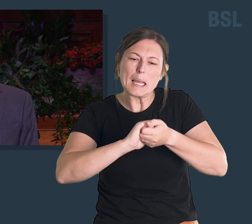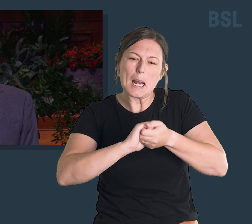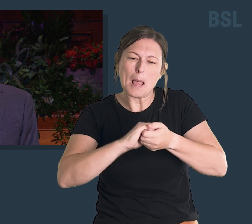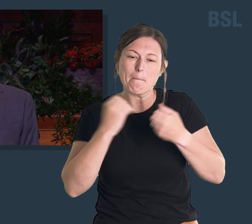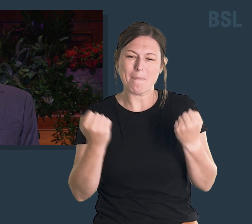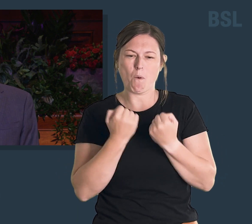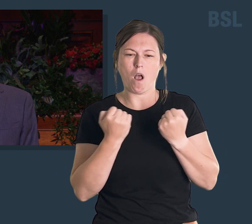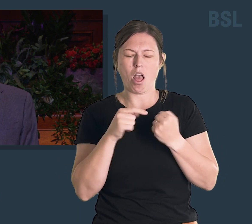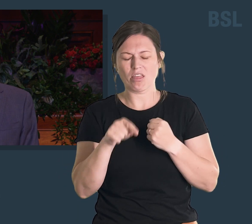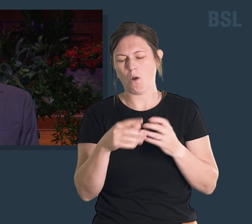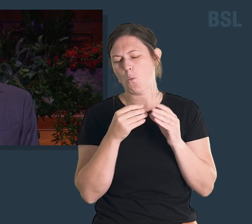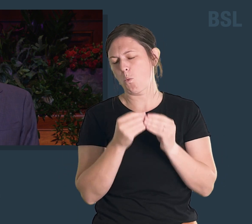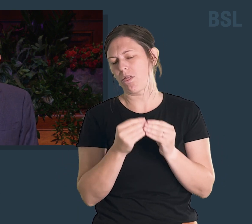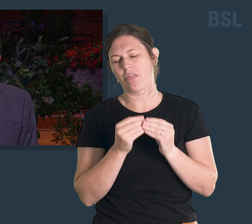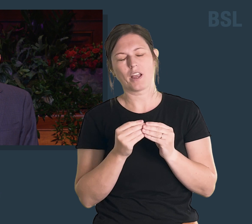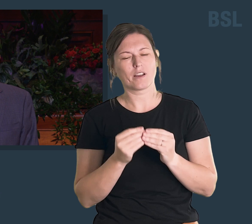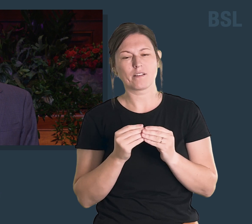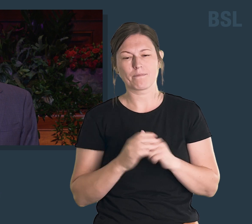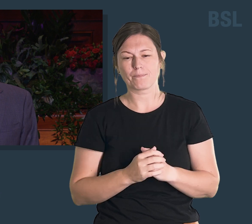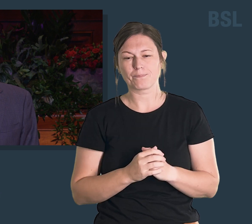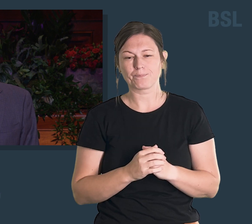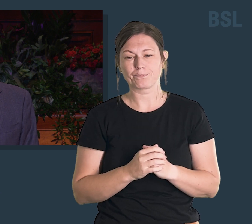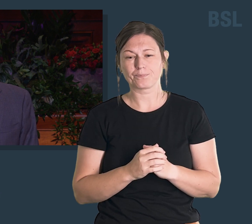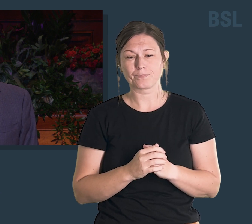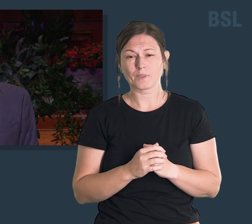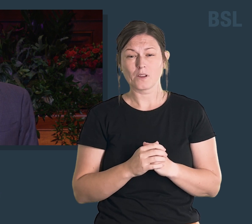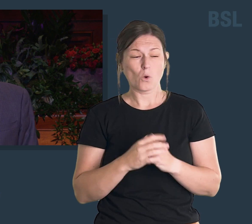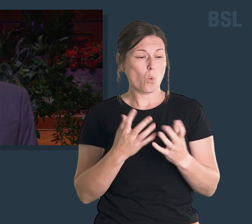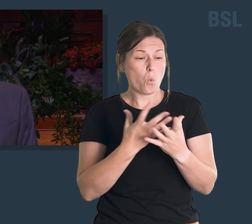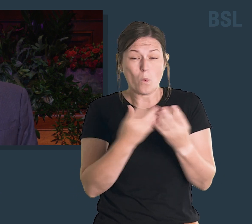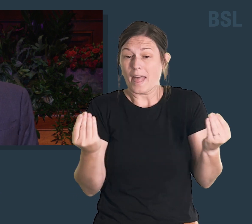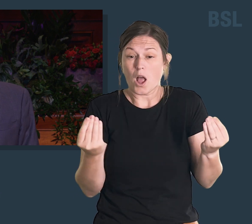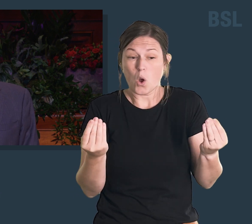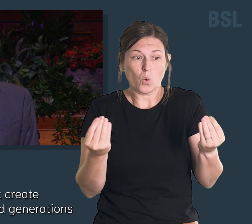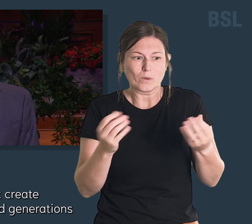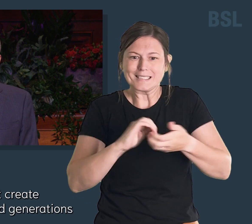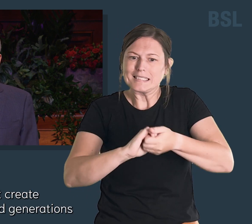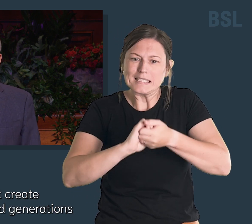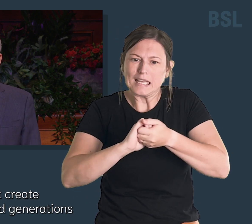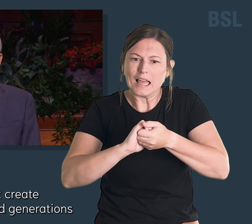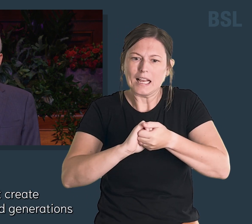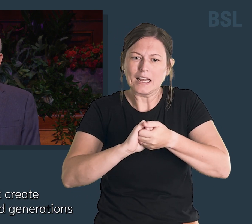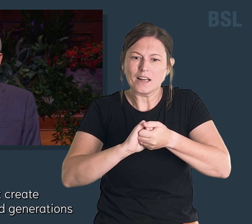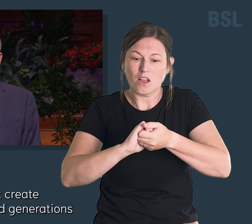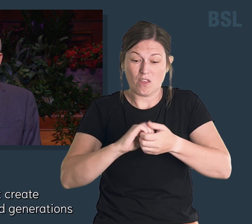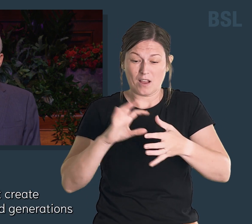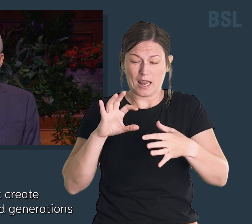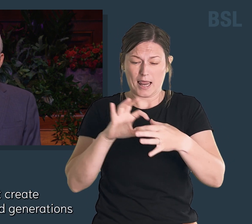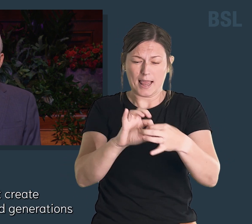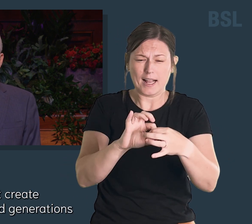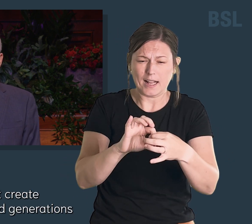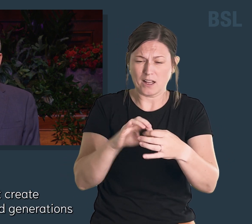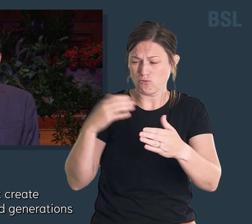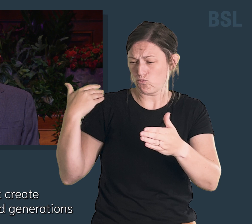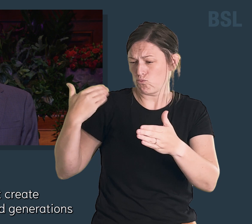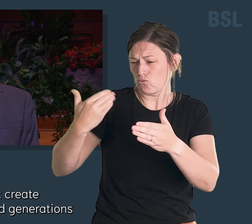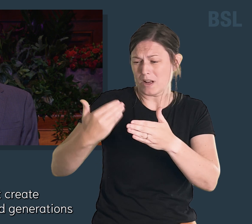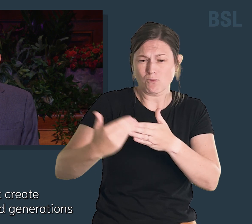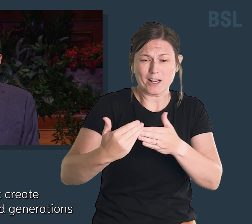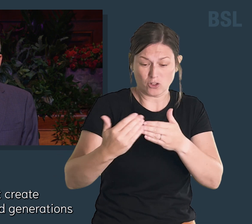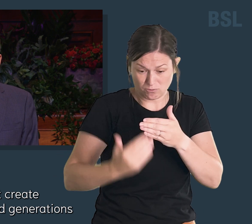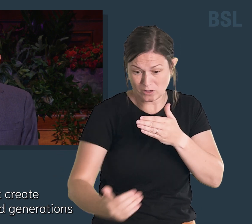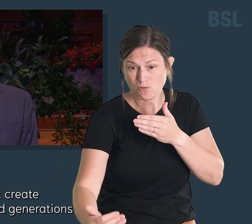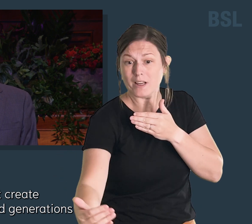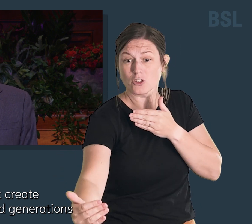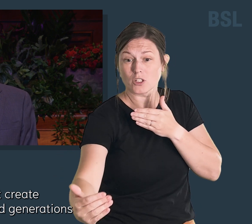it would have been worth all that it has cost. Without the sealings that create eternal families and